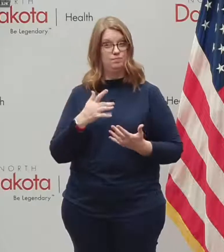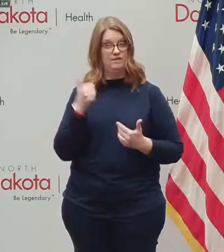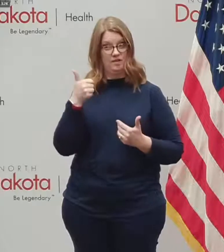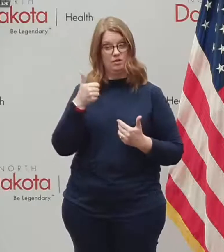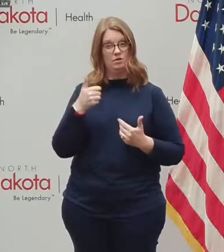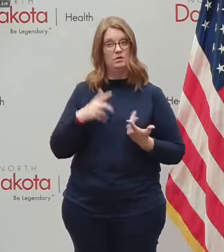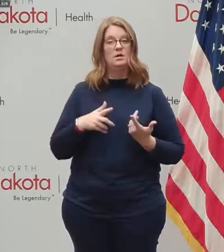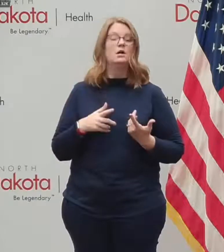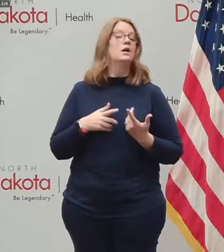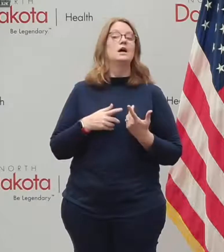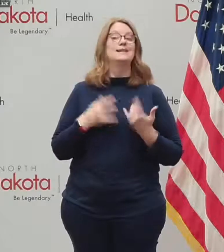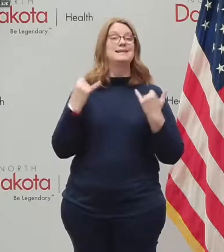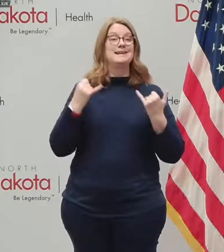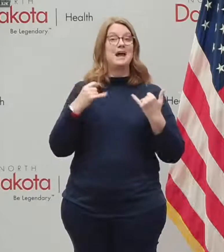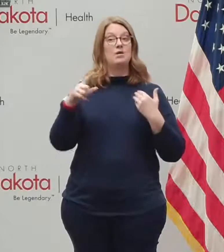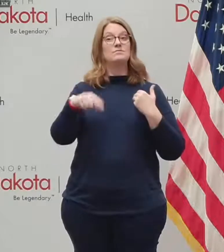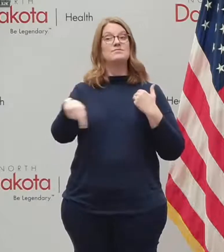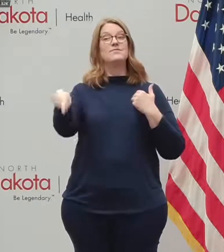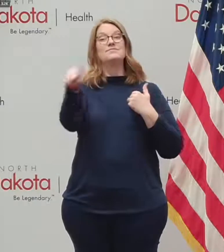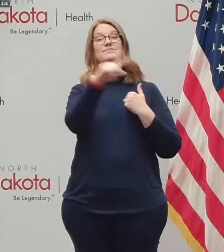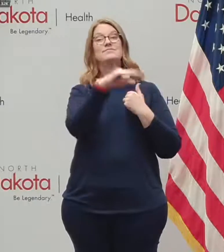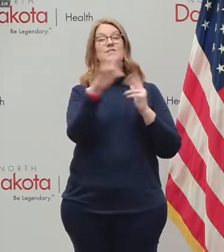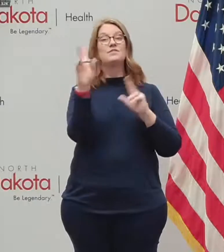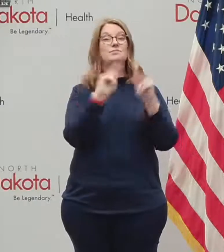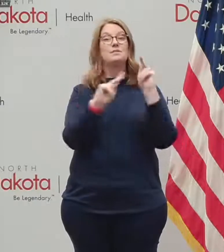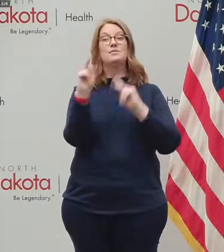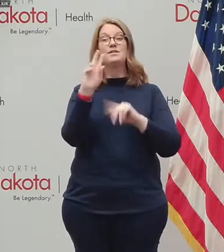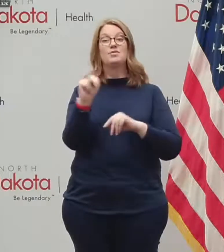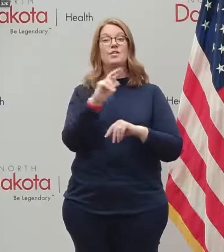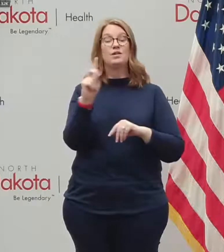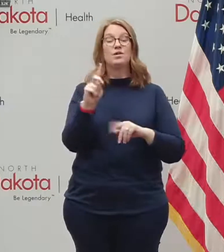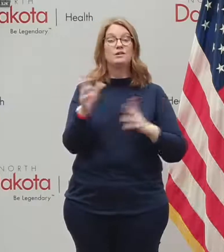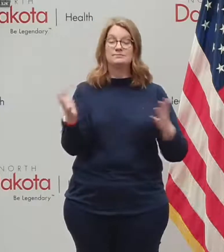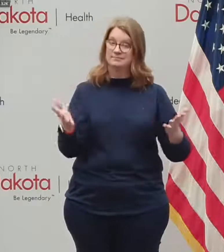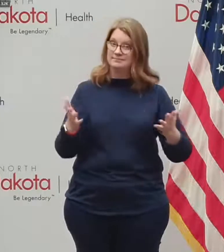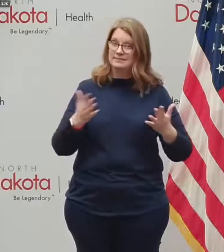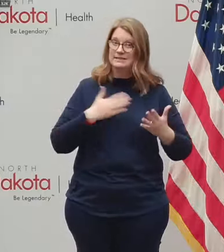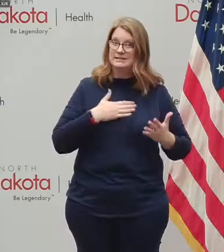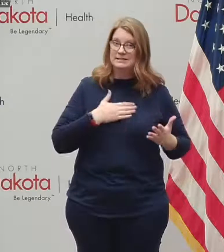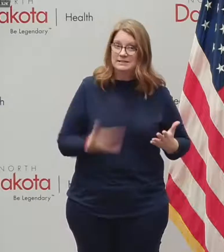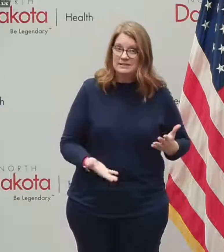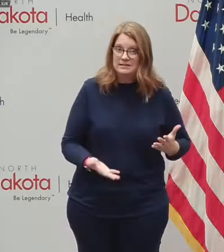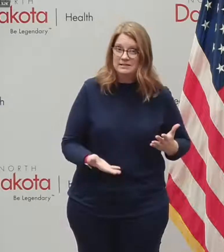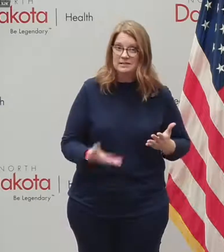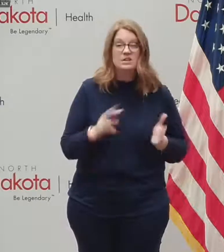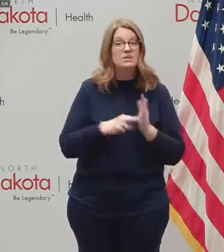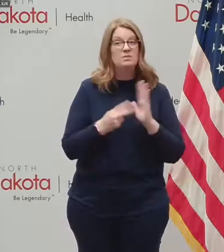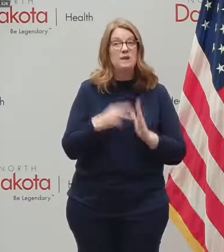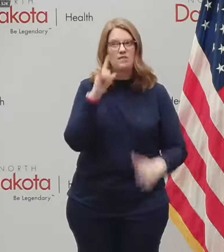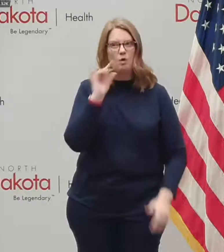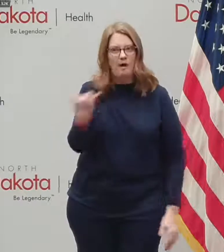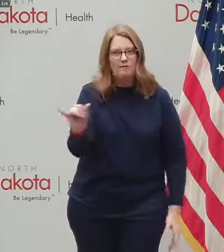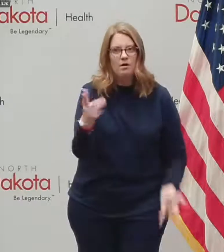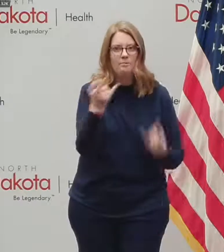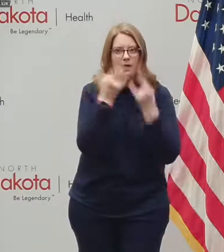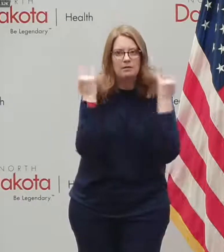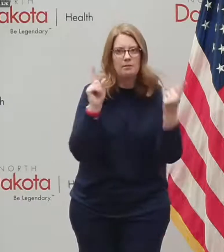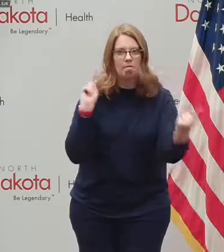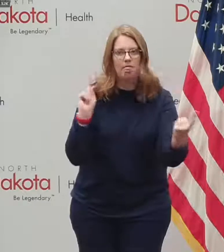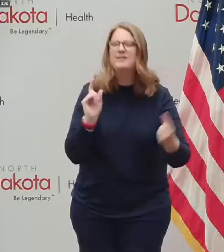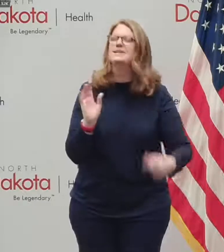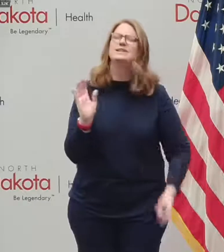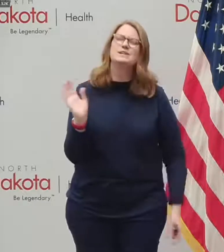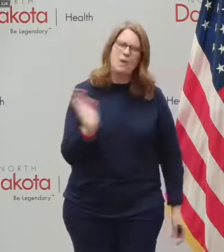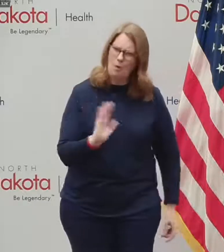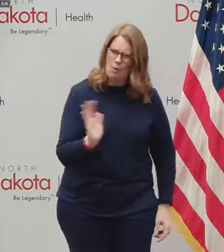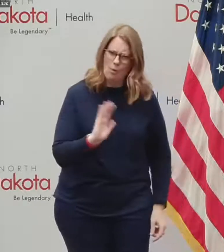North Dakotans to step up and help preserve healthcare capacity, we're not asking people to do this the rest of your lives. This could be something that we have to do